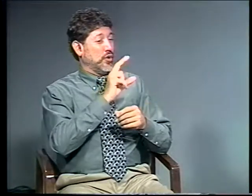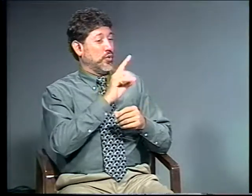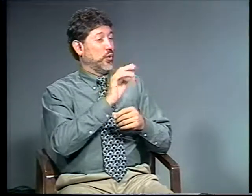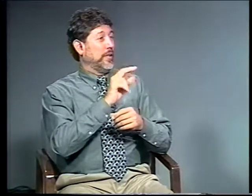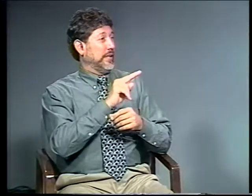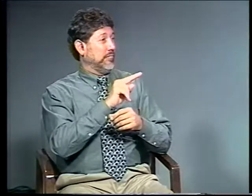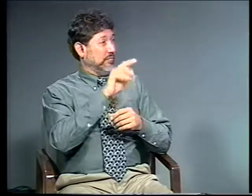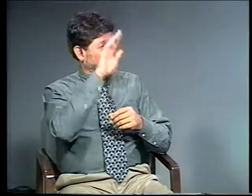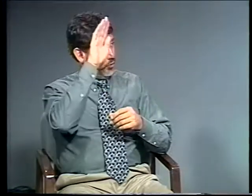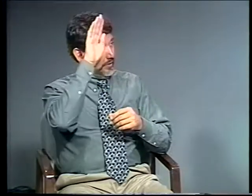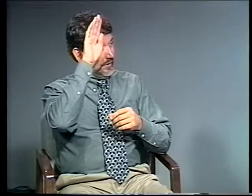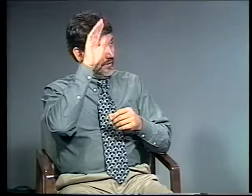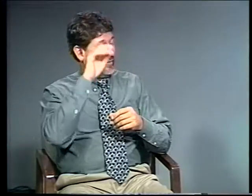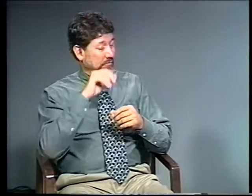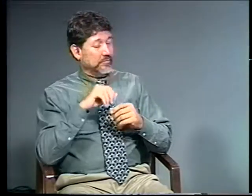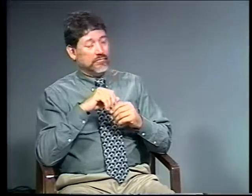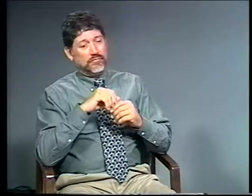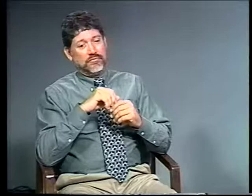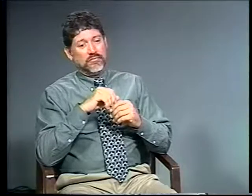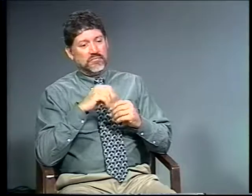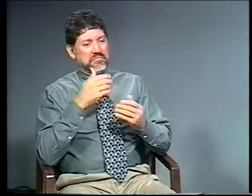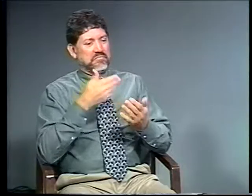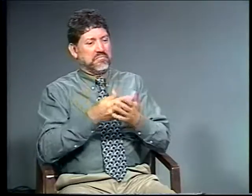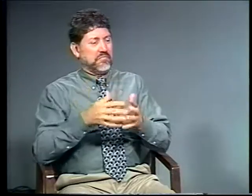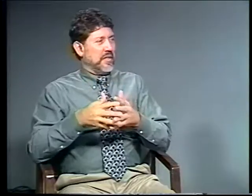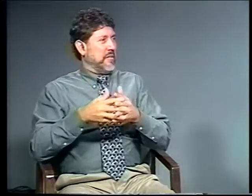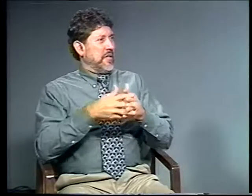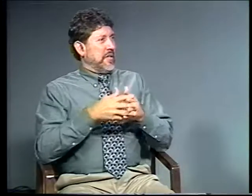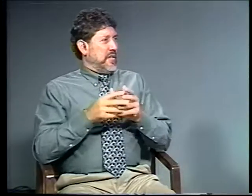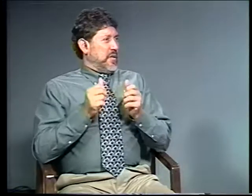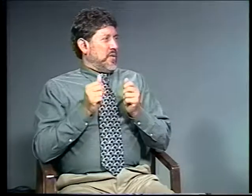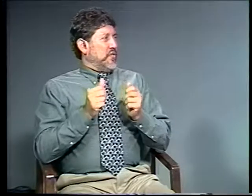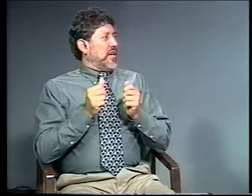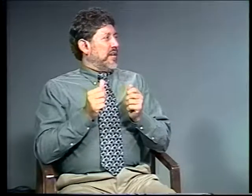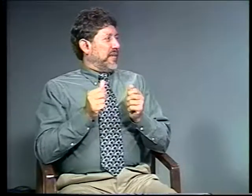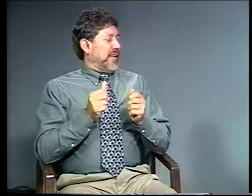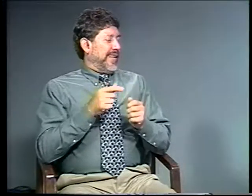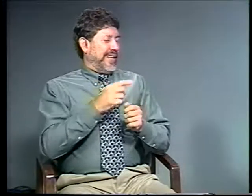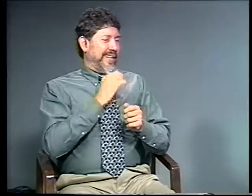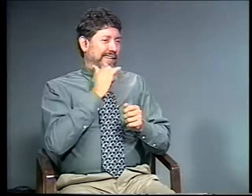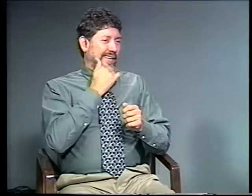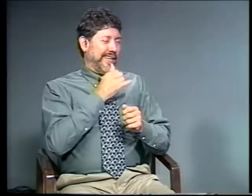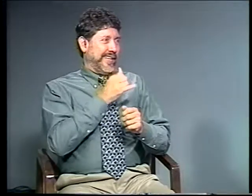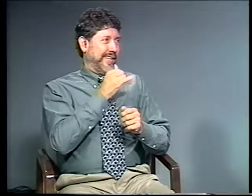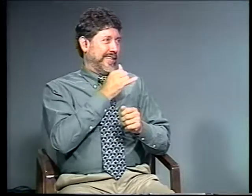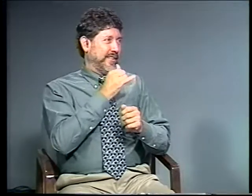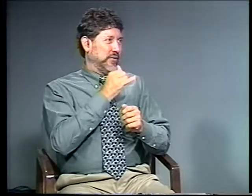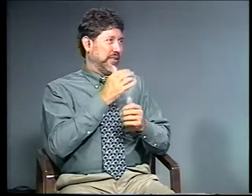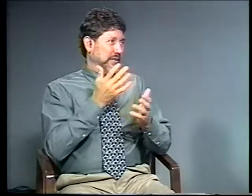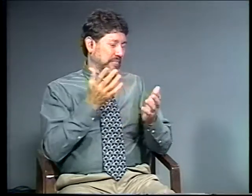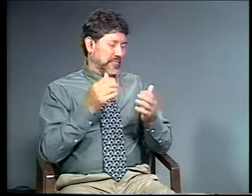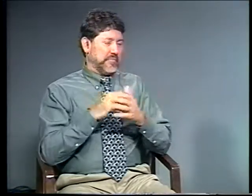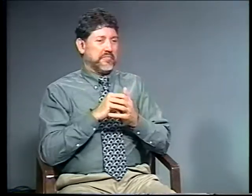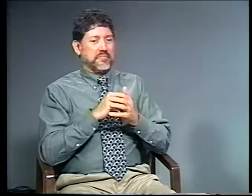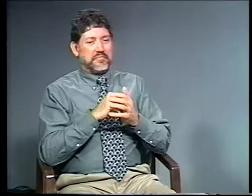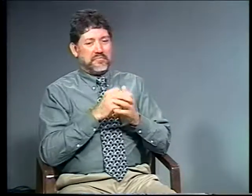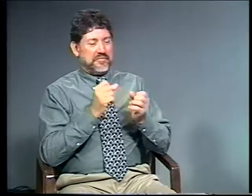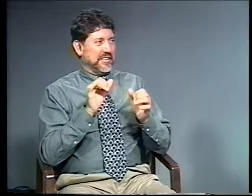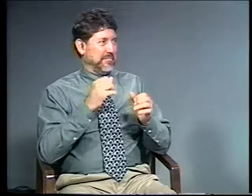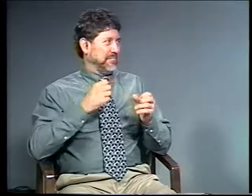And I'd like to relate a story about a Cuban gentleman who'd been in America and driving and had